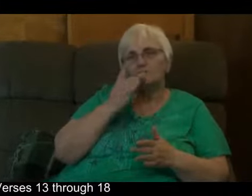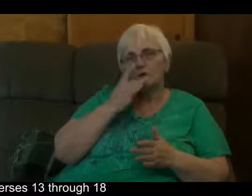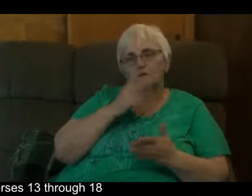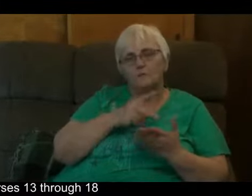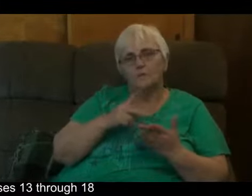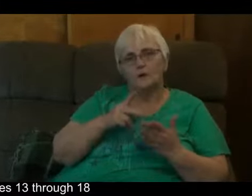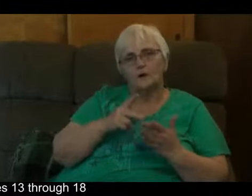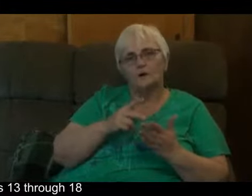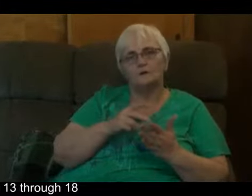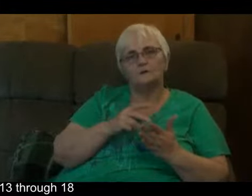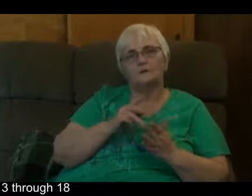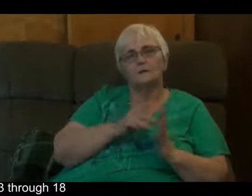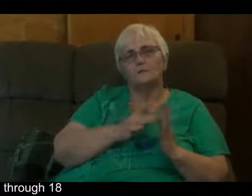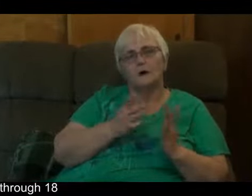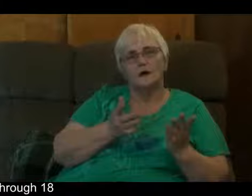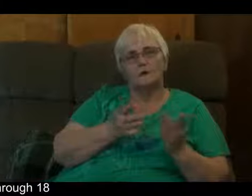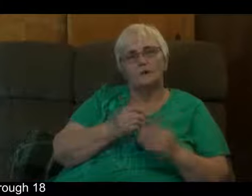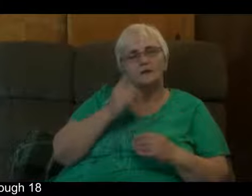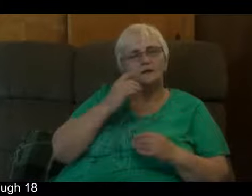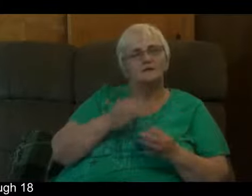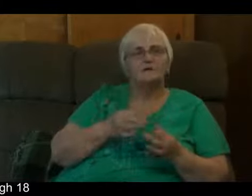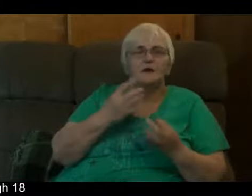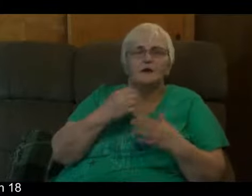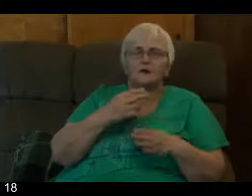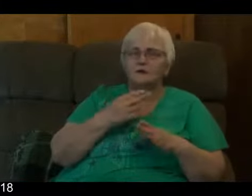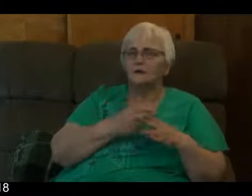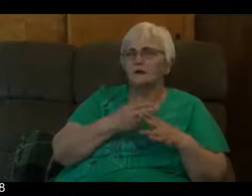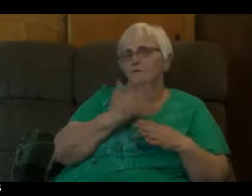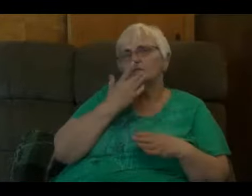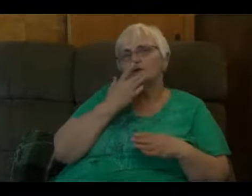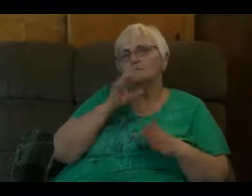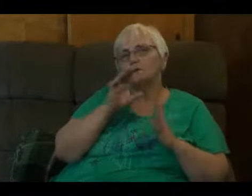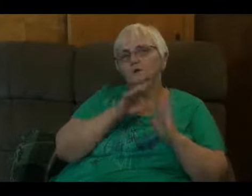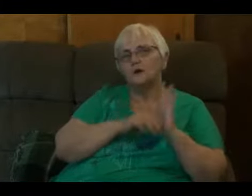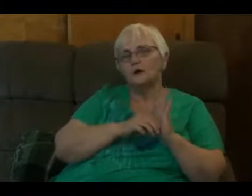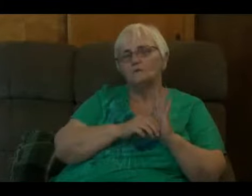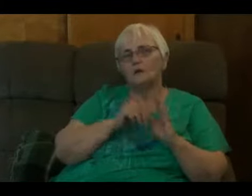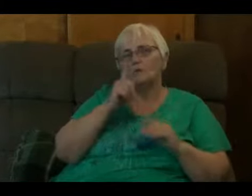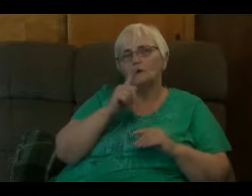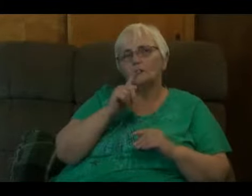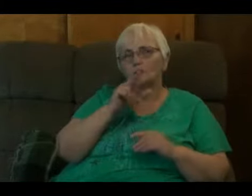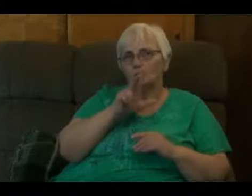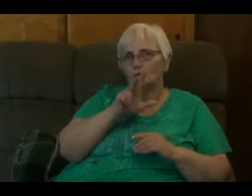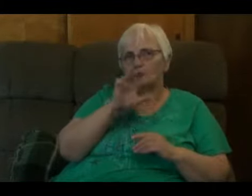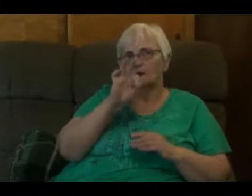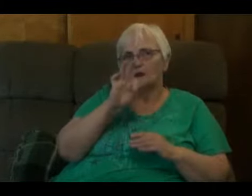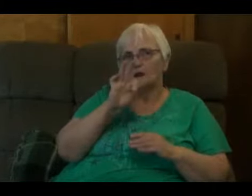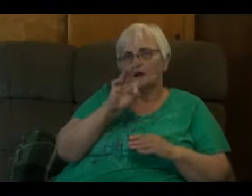passages, and I think if I had to name a favorite chapter, 139 of Psalm would be right up